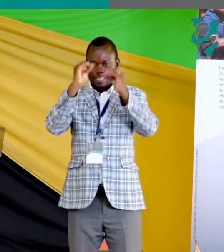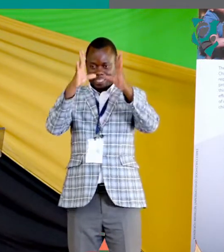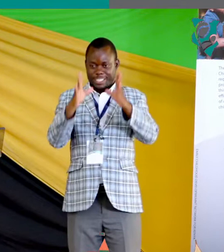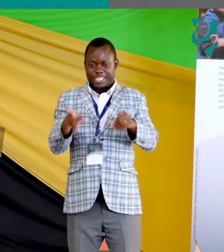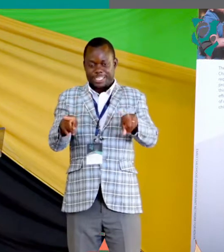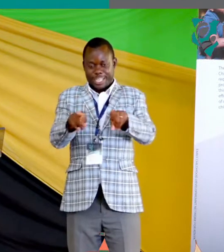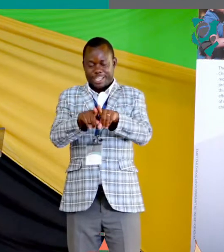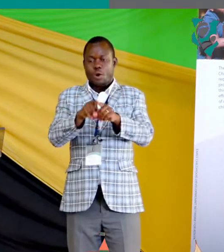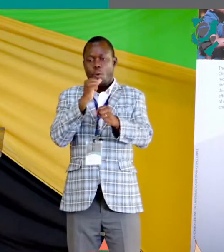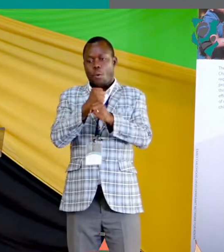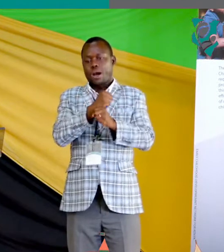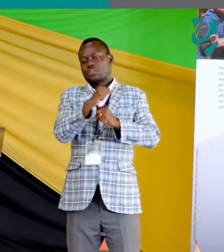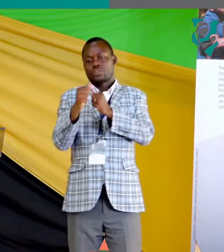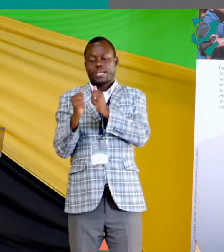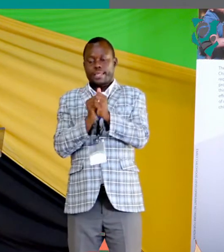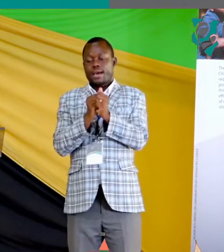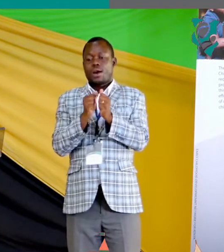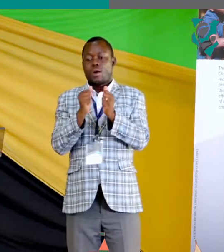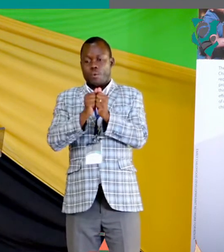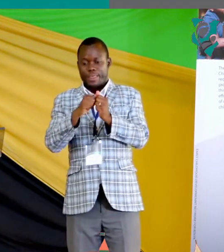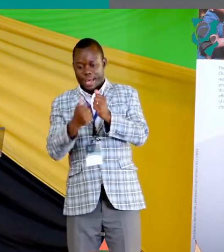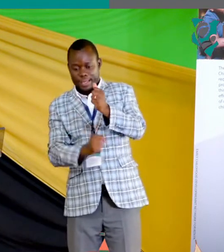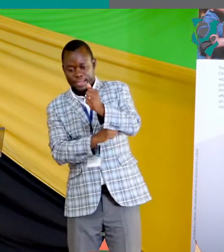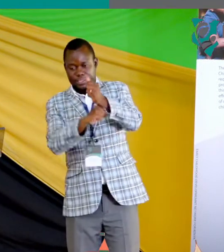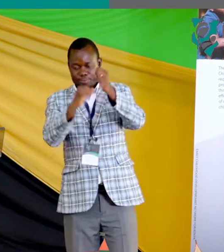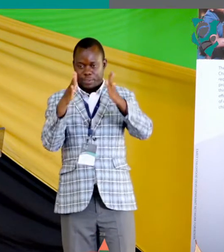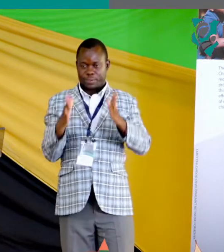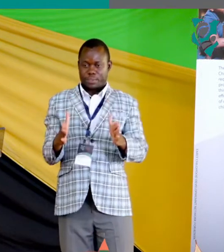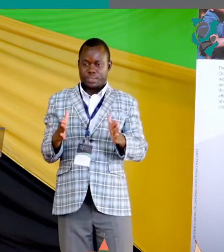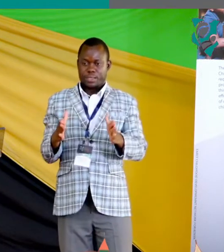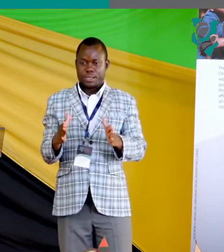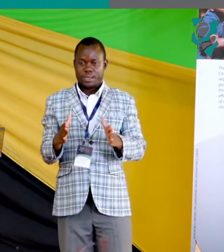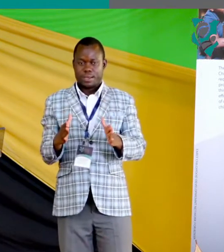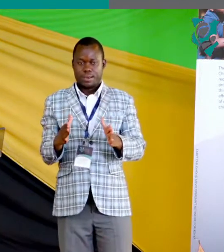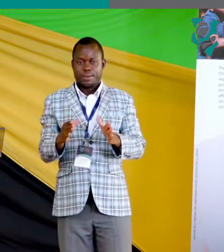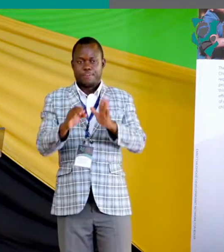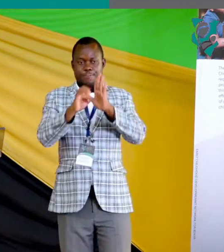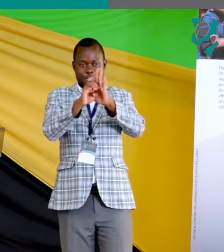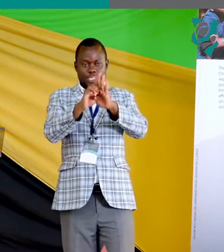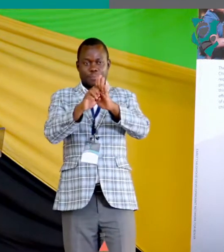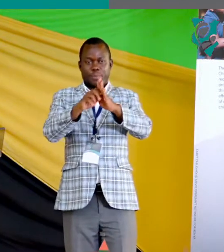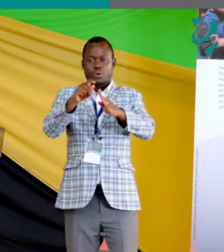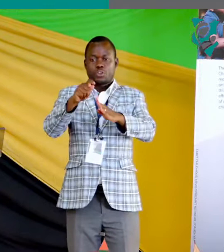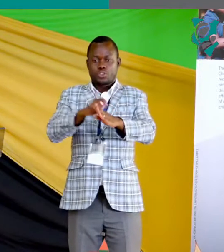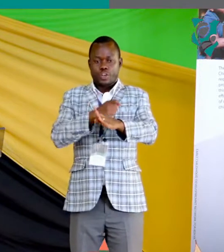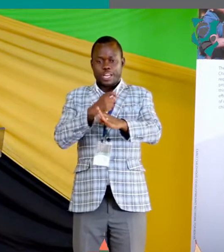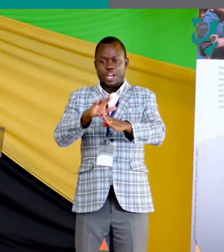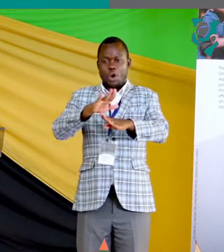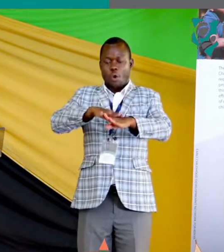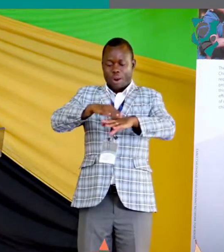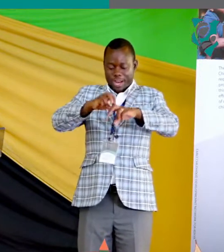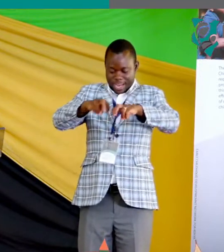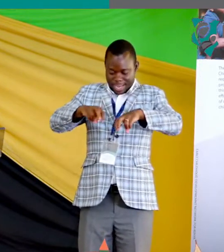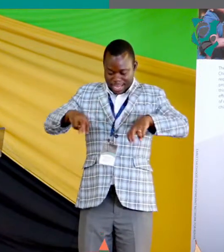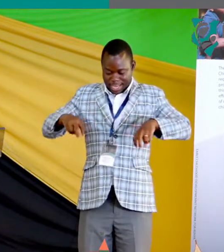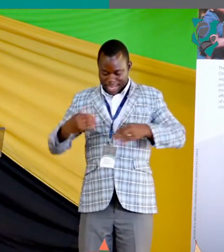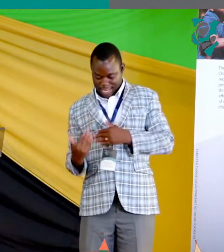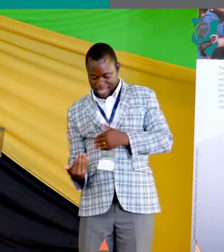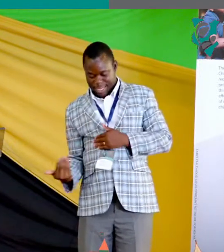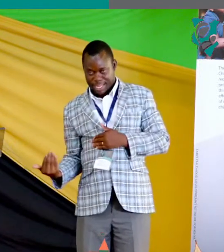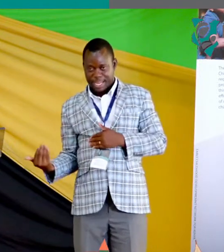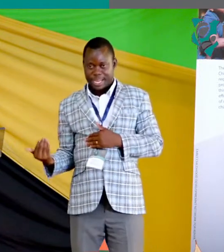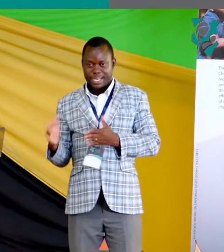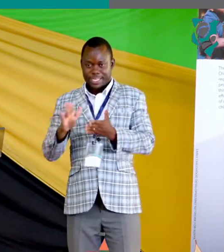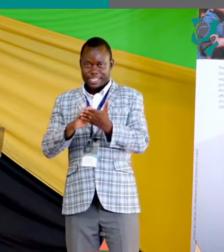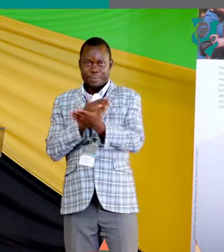partnering with a number of stakeholders. Like we were doing training on assessment with Kindergarten Expert International. I can see